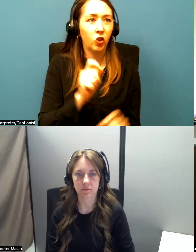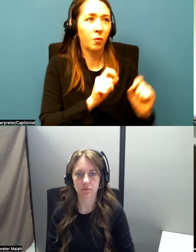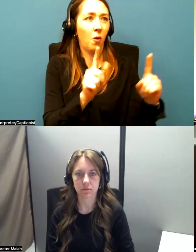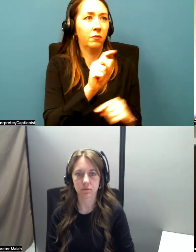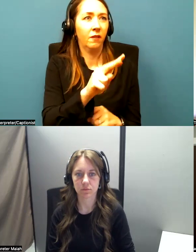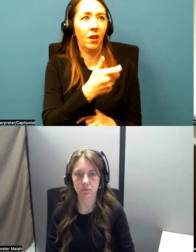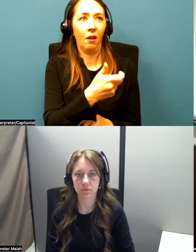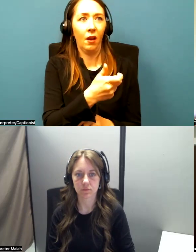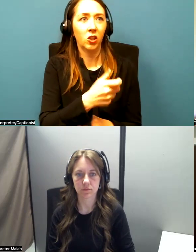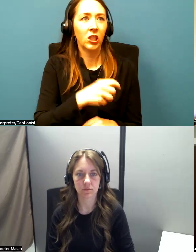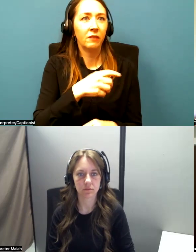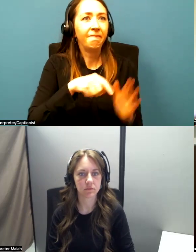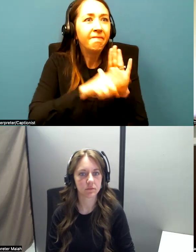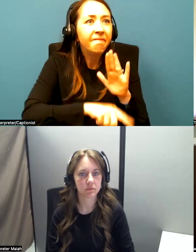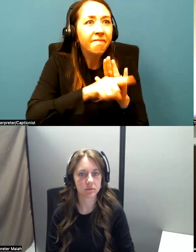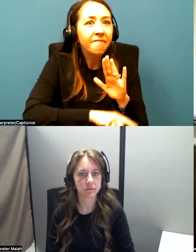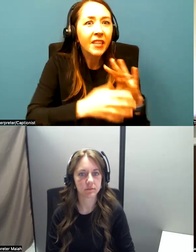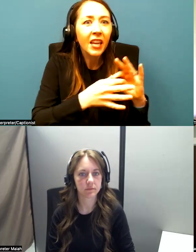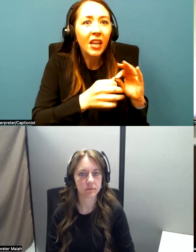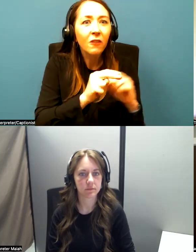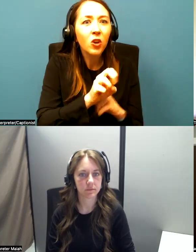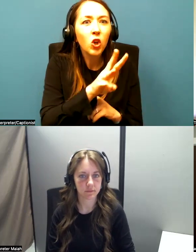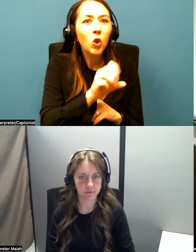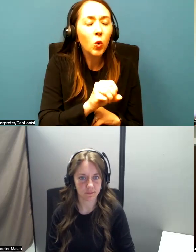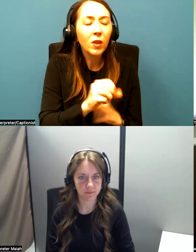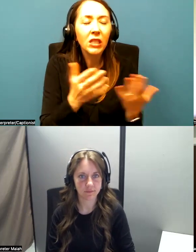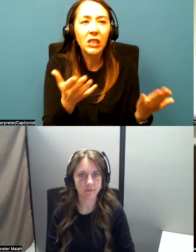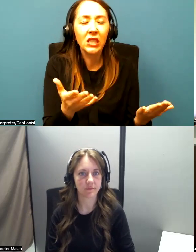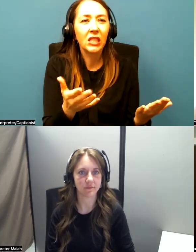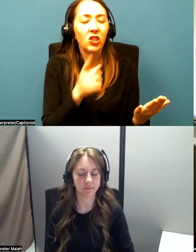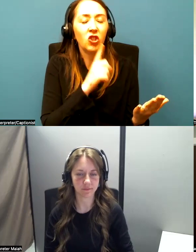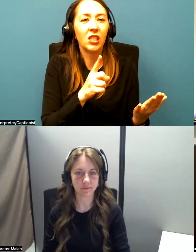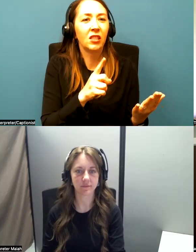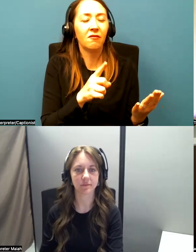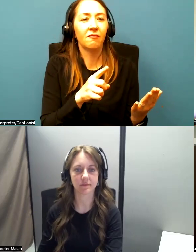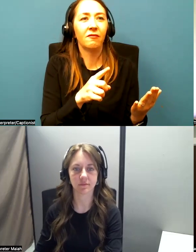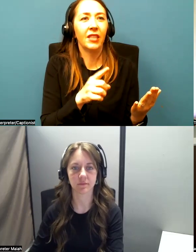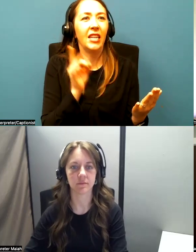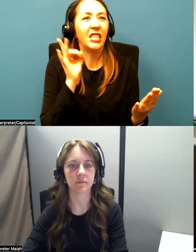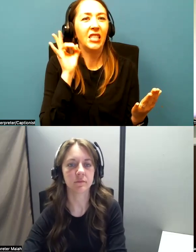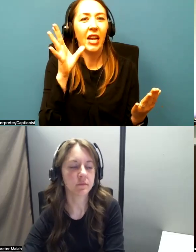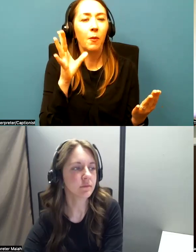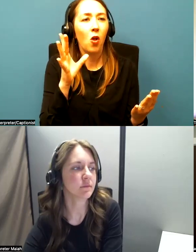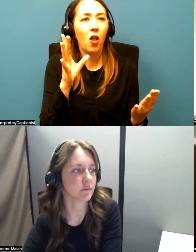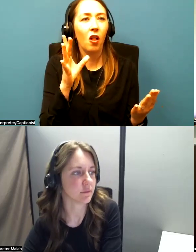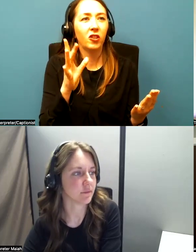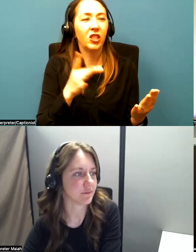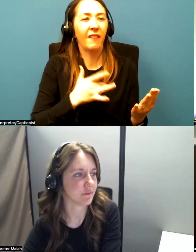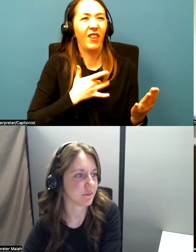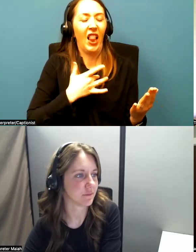it's just bad news constantly. It's everybody, it's just it's a terrible source of bad